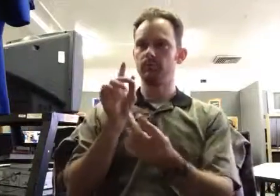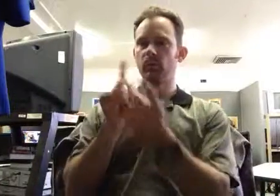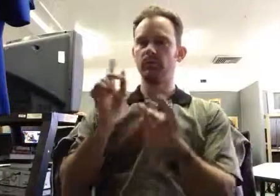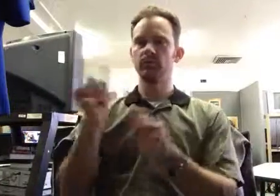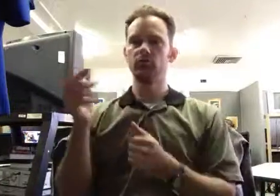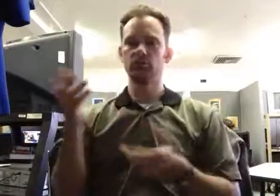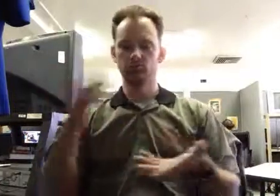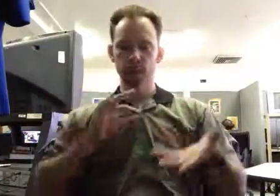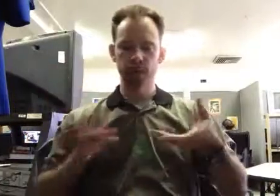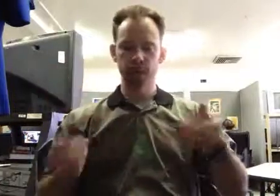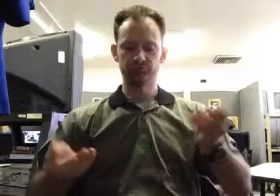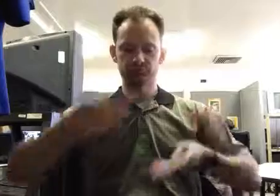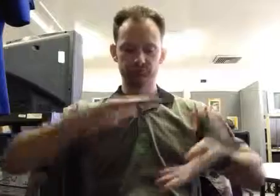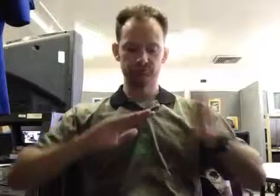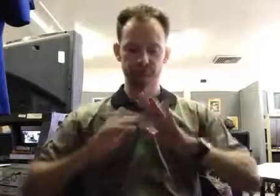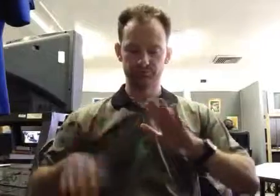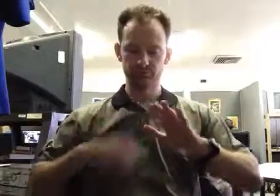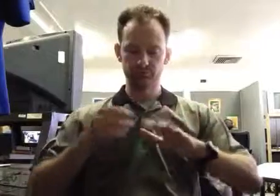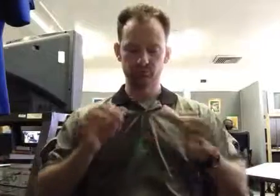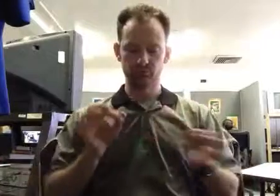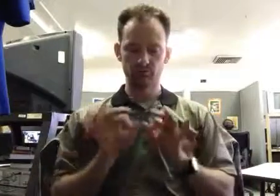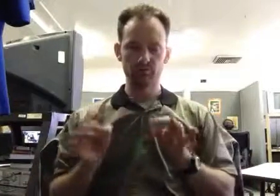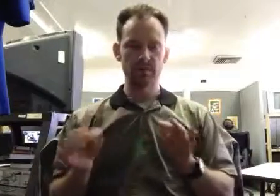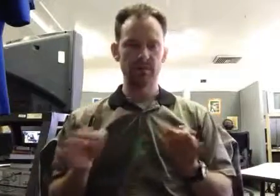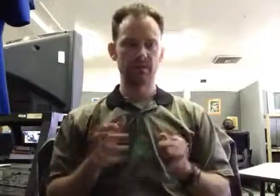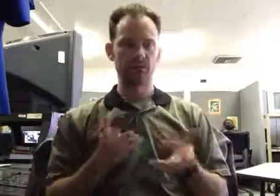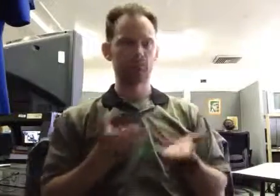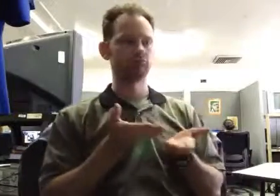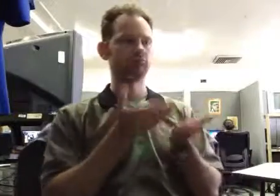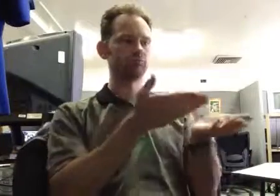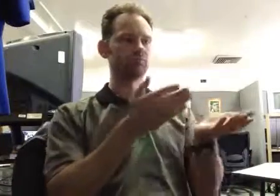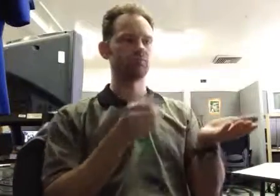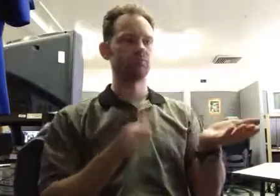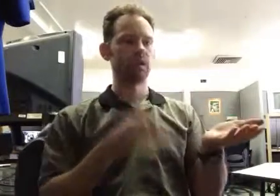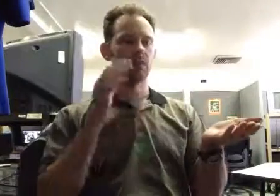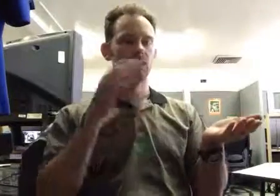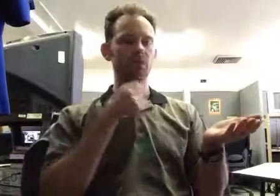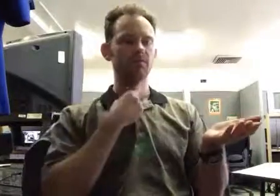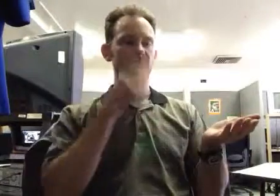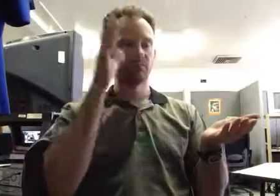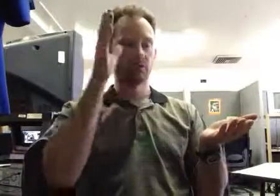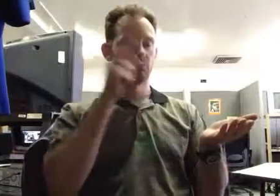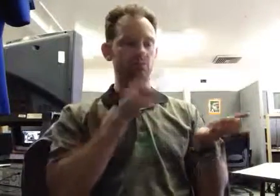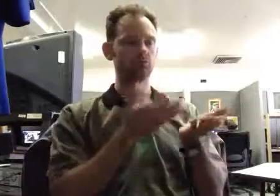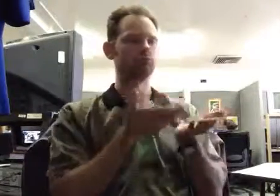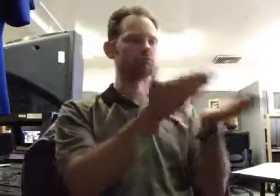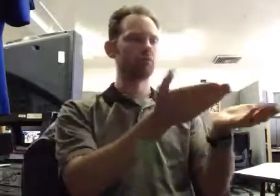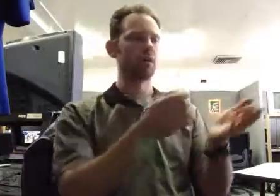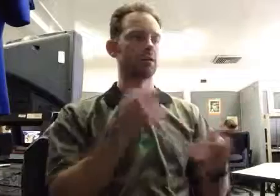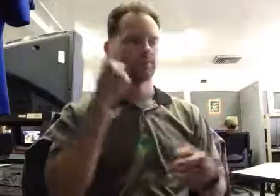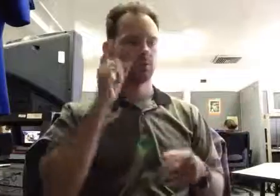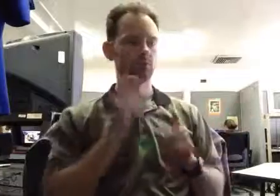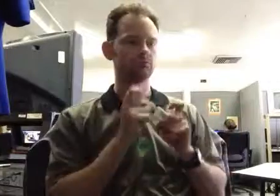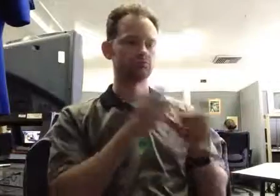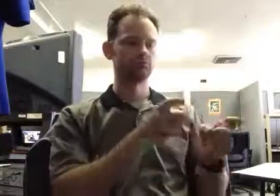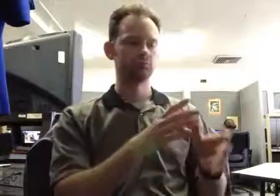and said, "Here, Father, this is my gift for the rectory." He smiled, he was very pleased, and he knew that